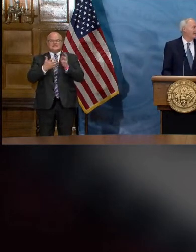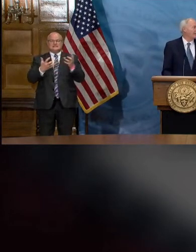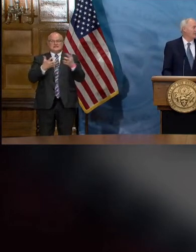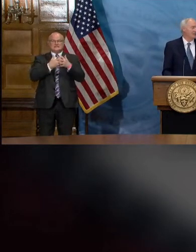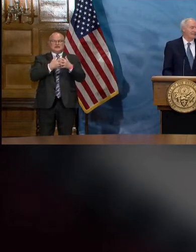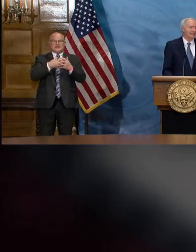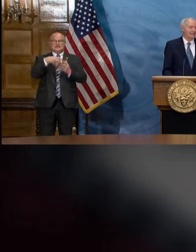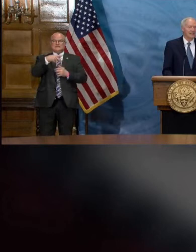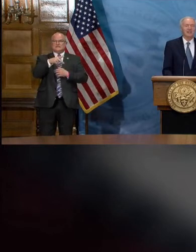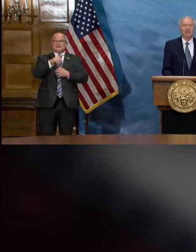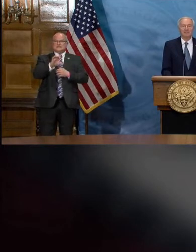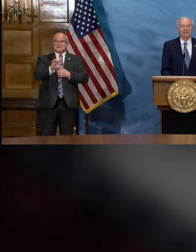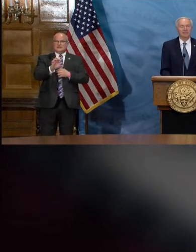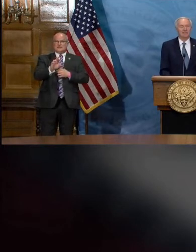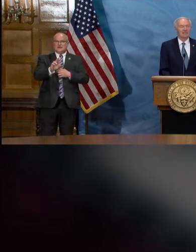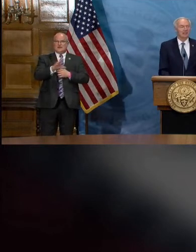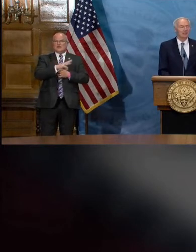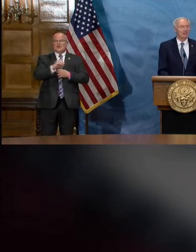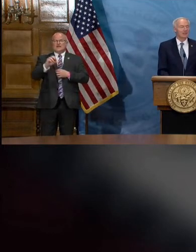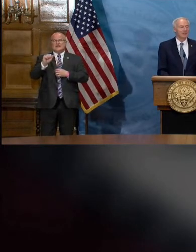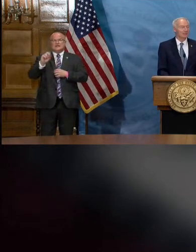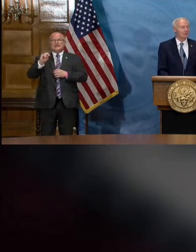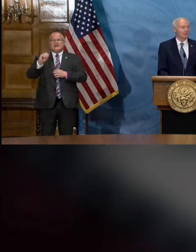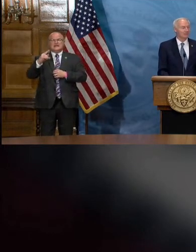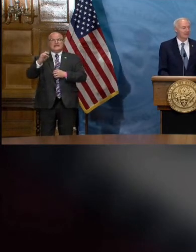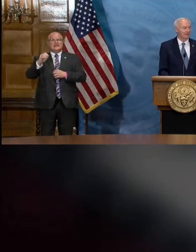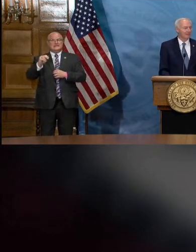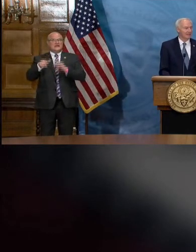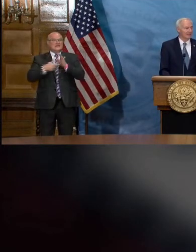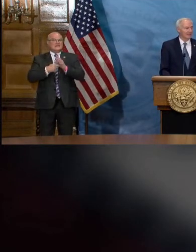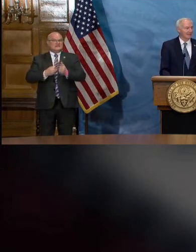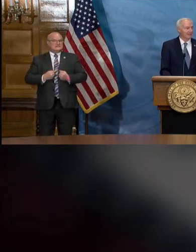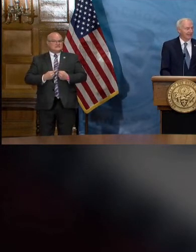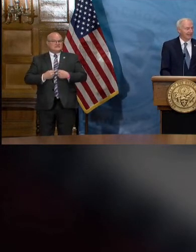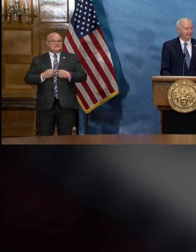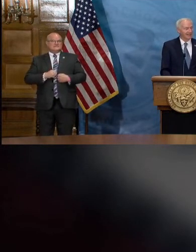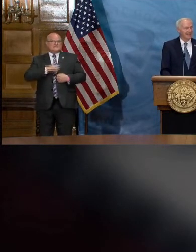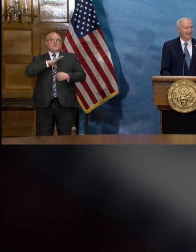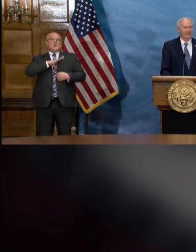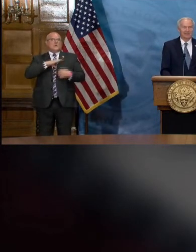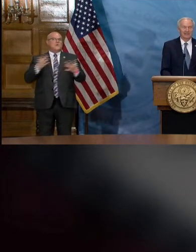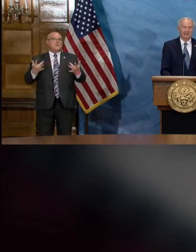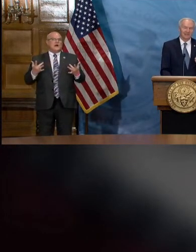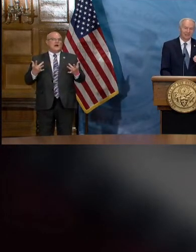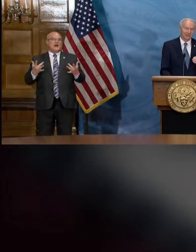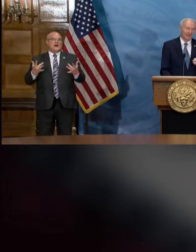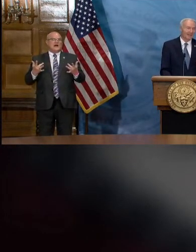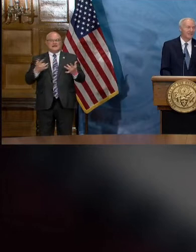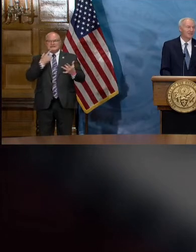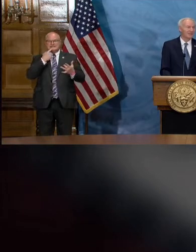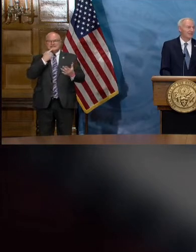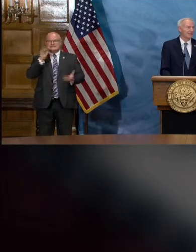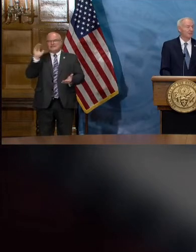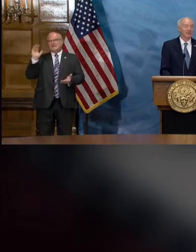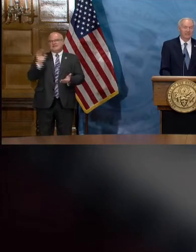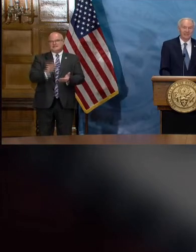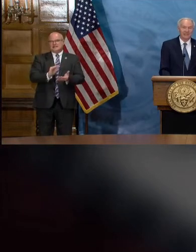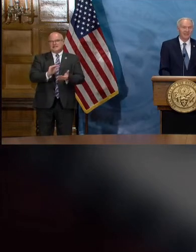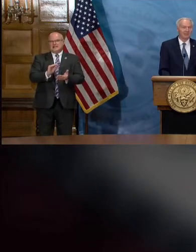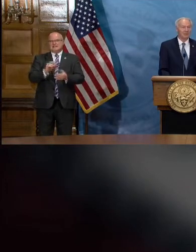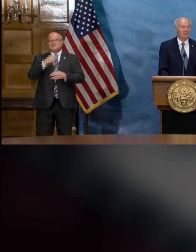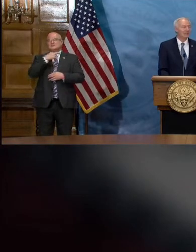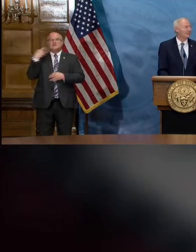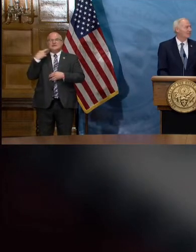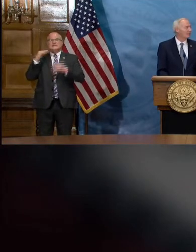and antigen. This obviously is encouraging to us because that indicates that there's less risk